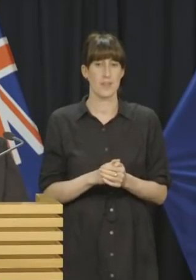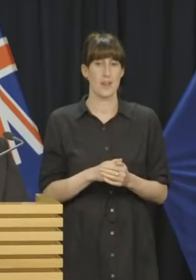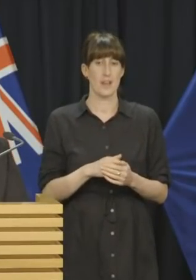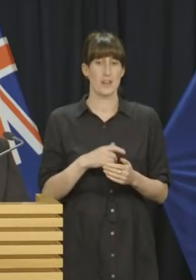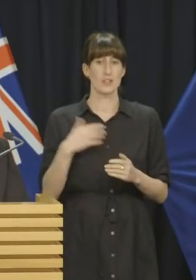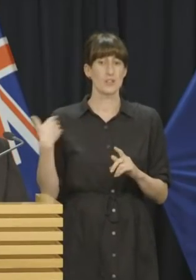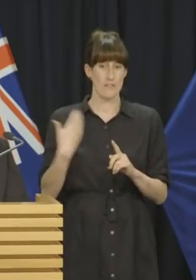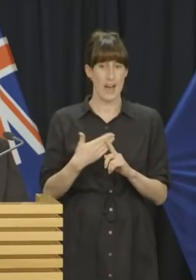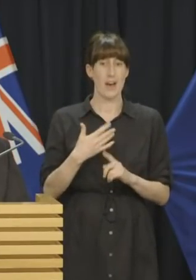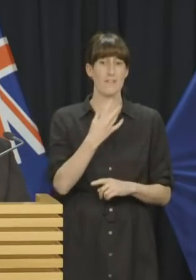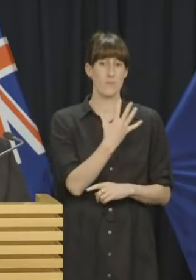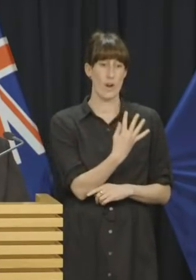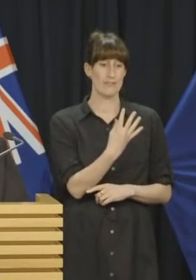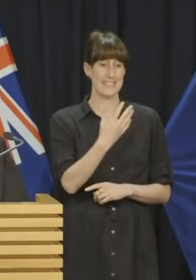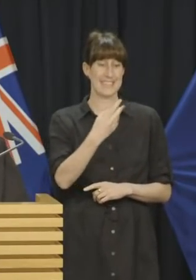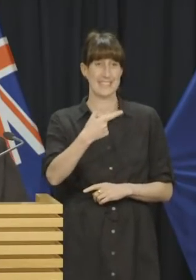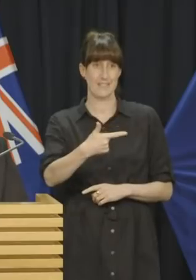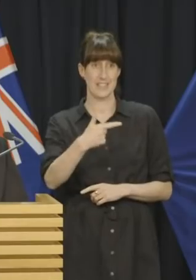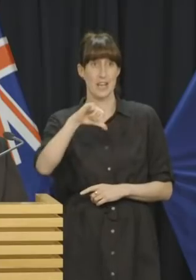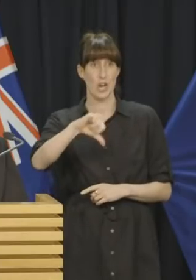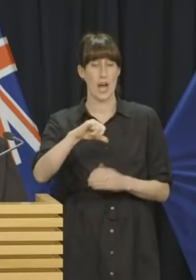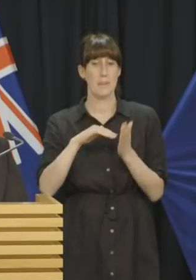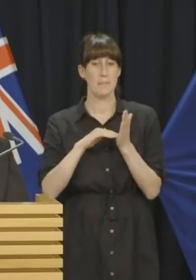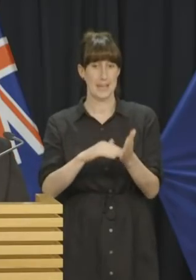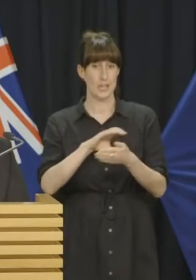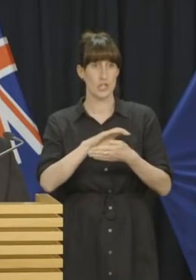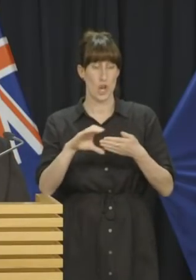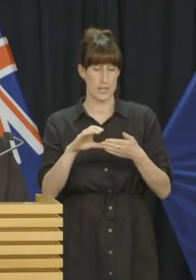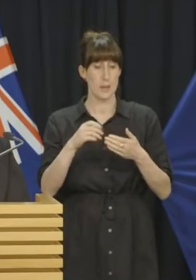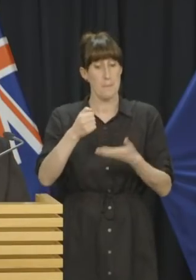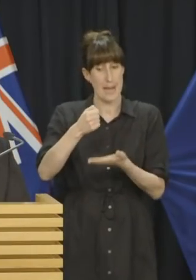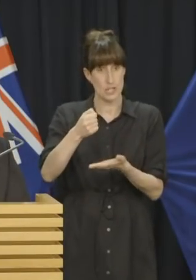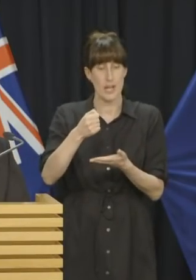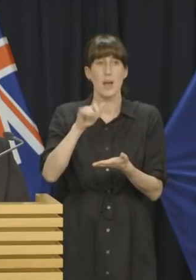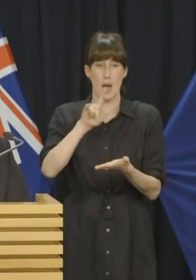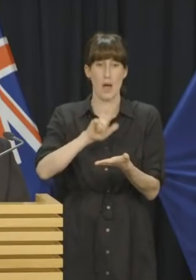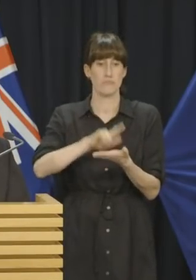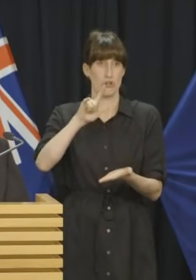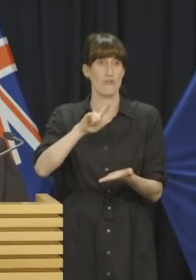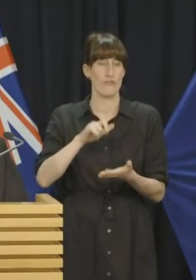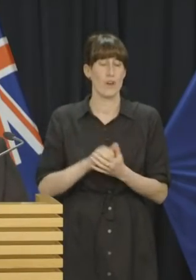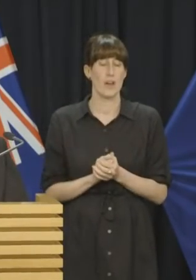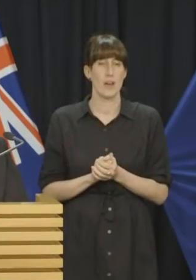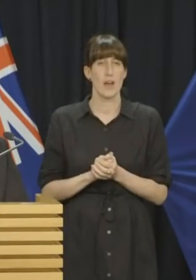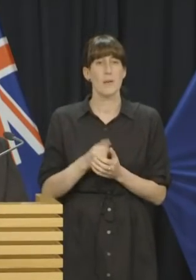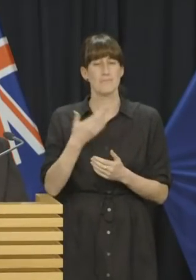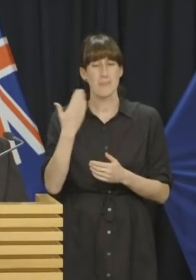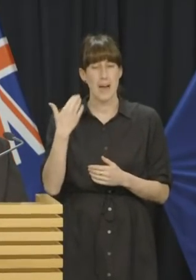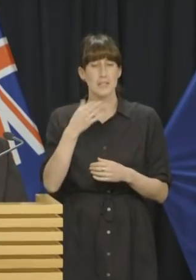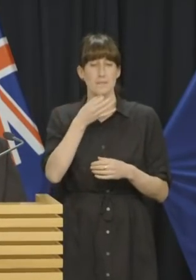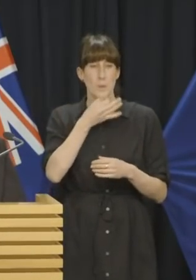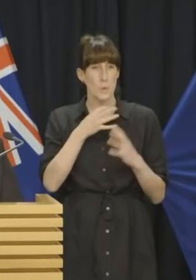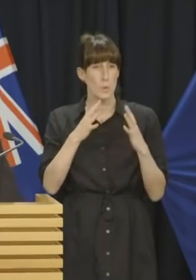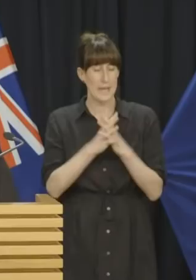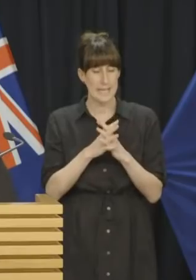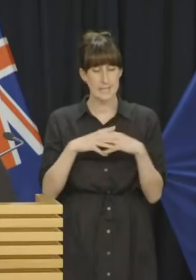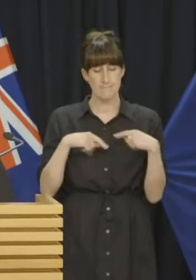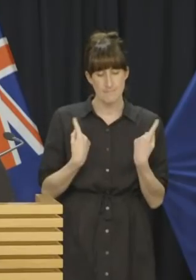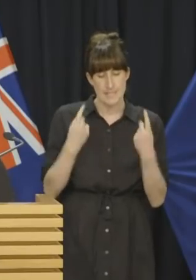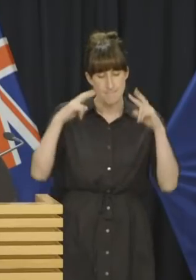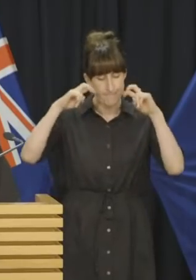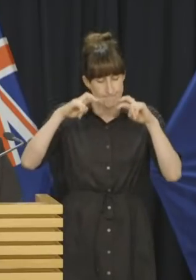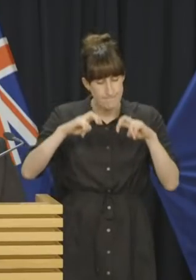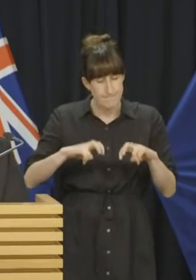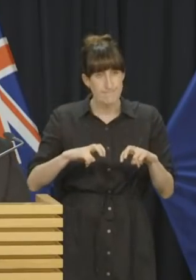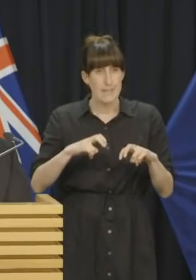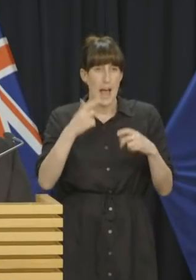so far been budgeted for and approved. Over the past several weeks, we have done a detailed investigation